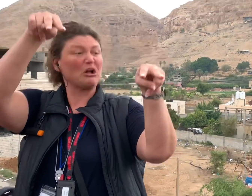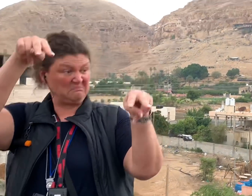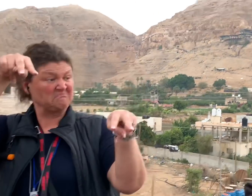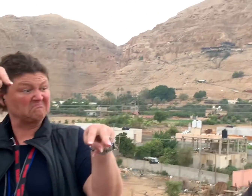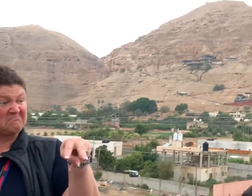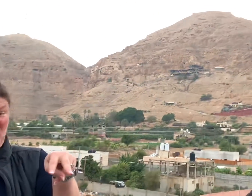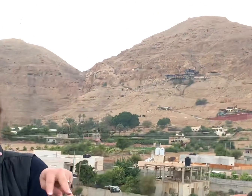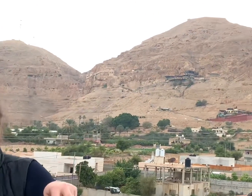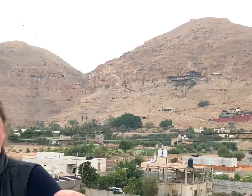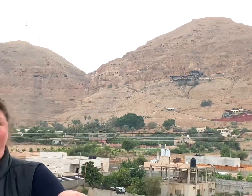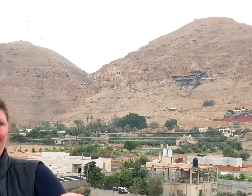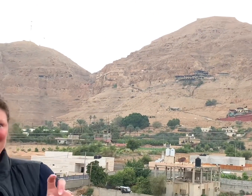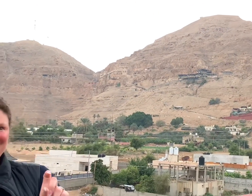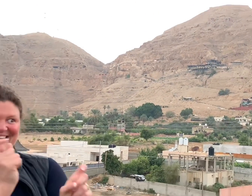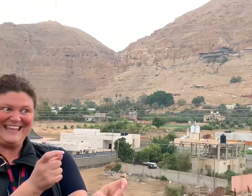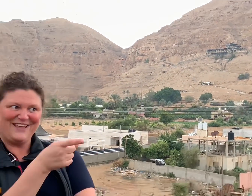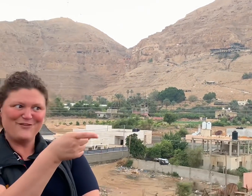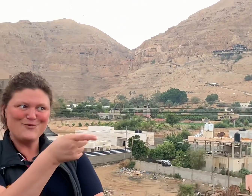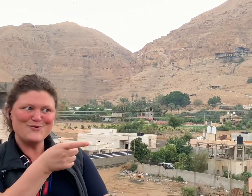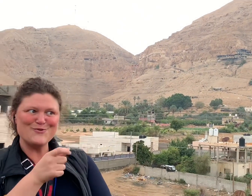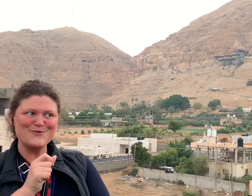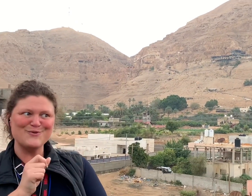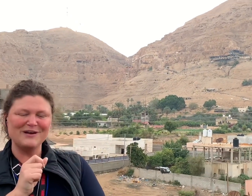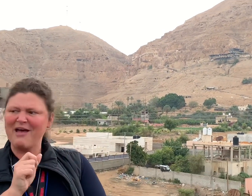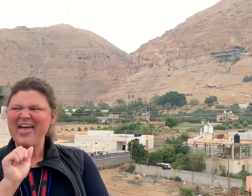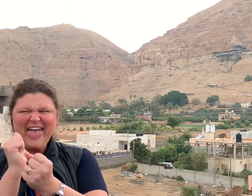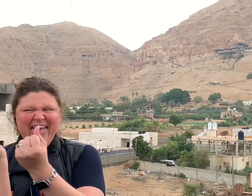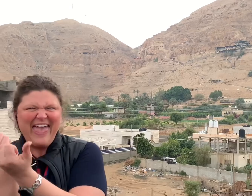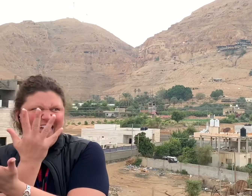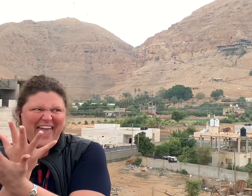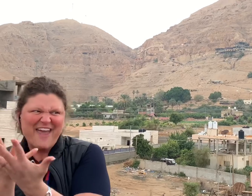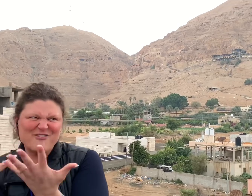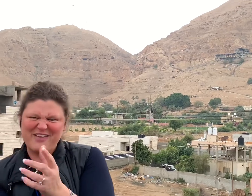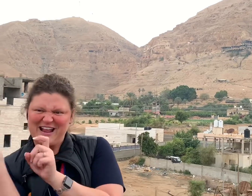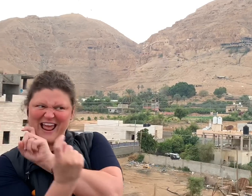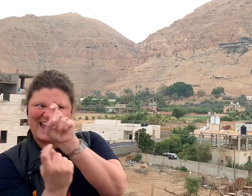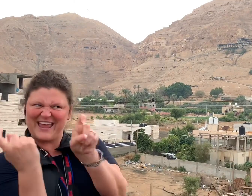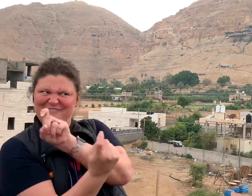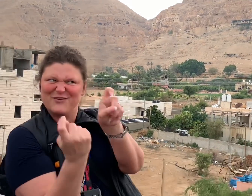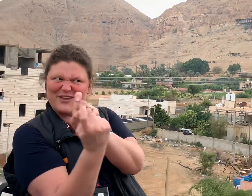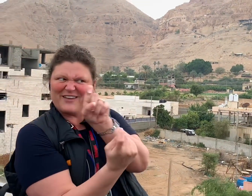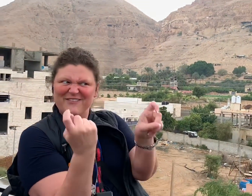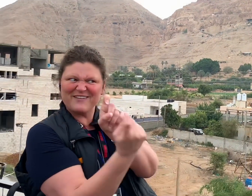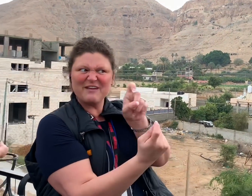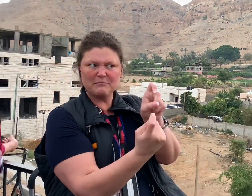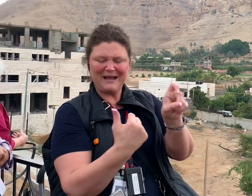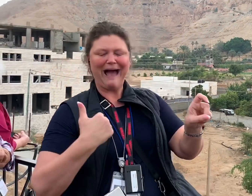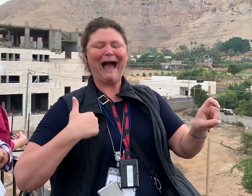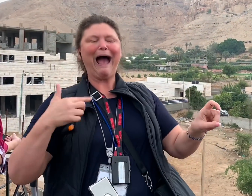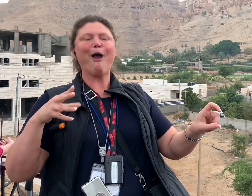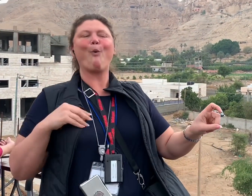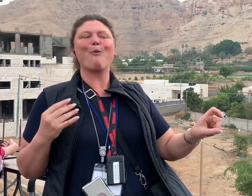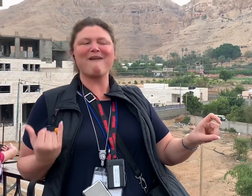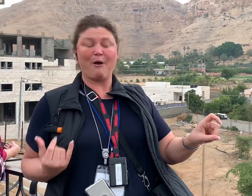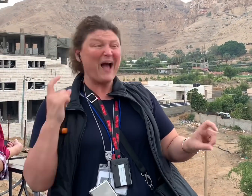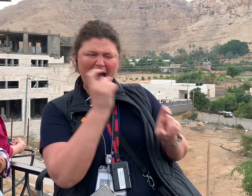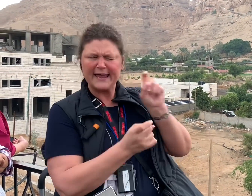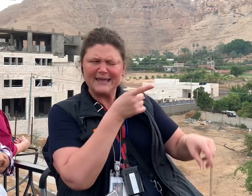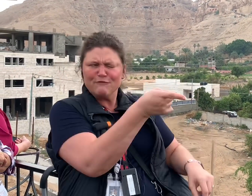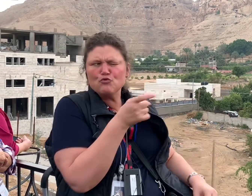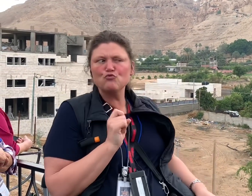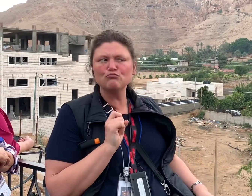this authority I will give you, and their glory, for this has been delivered to me, and I give it